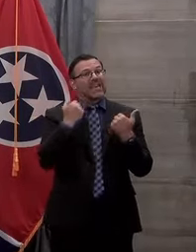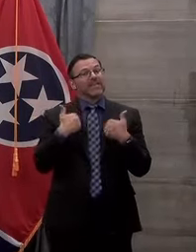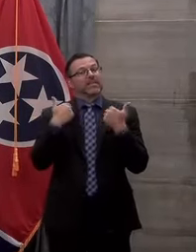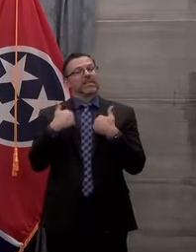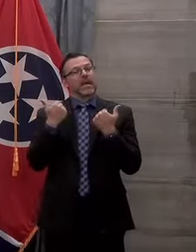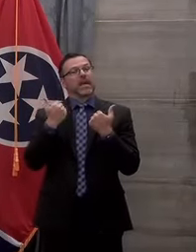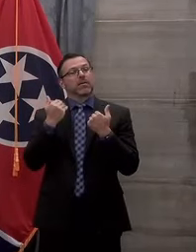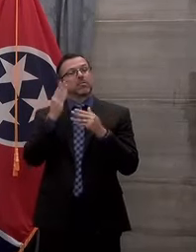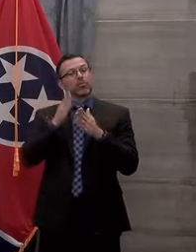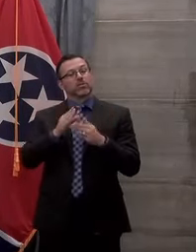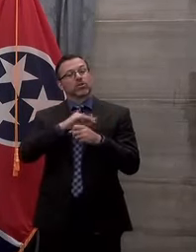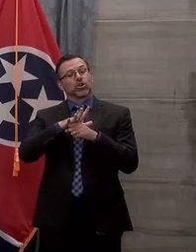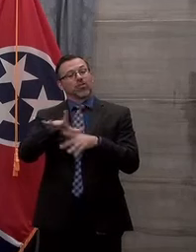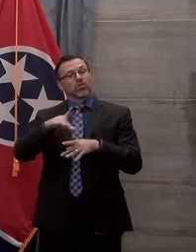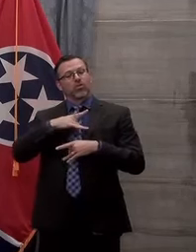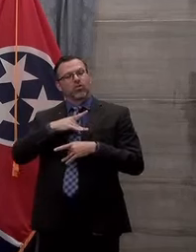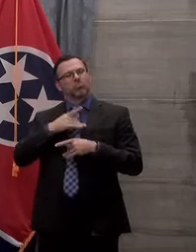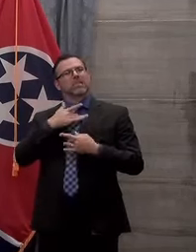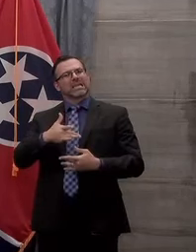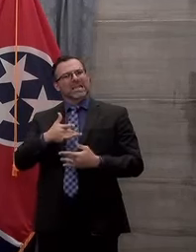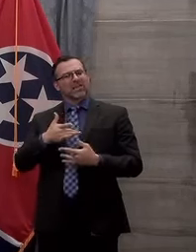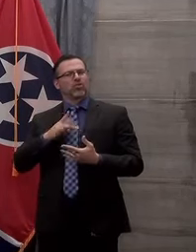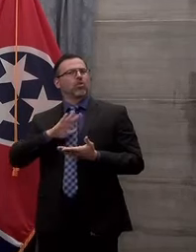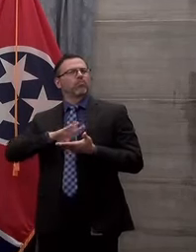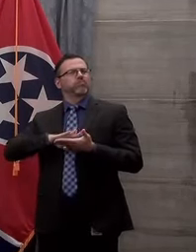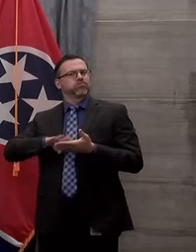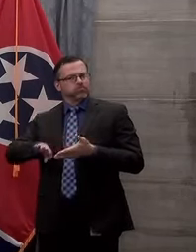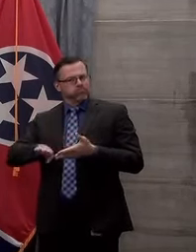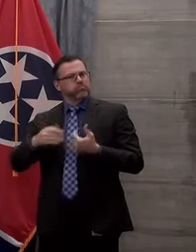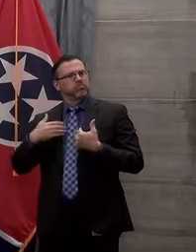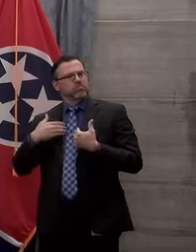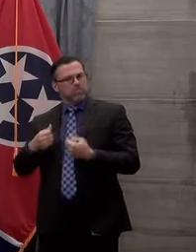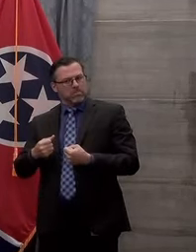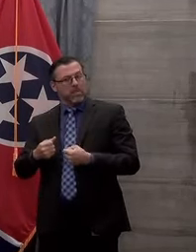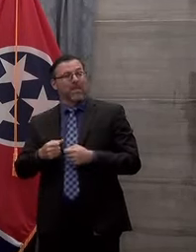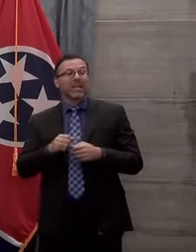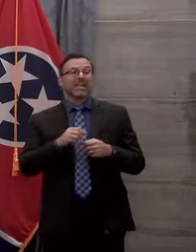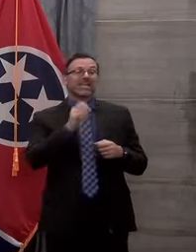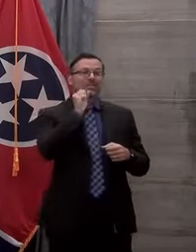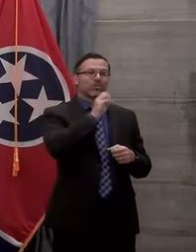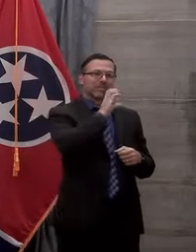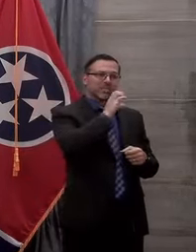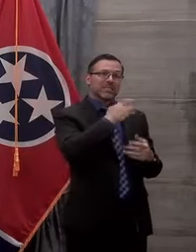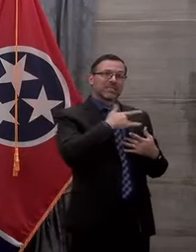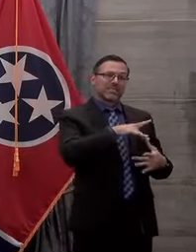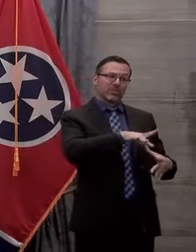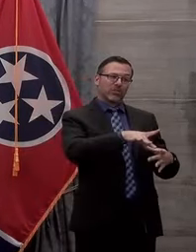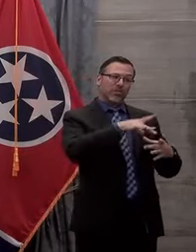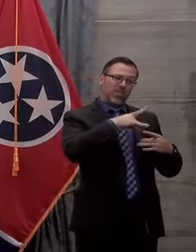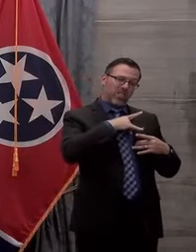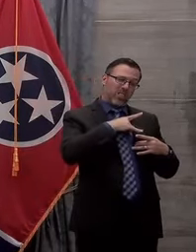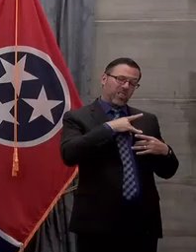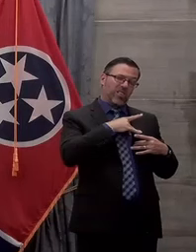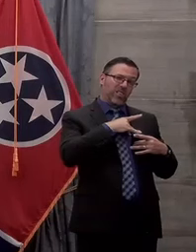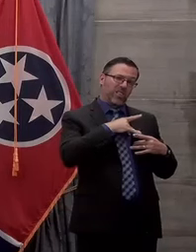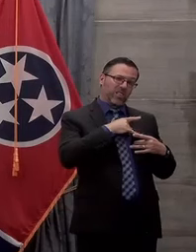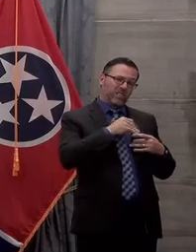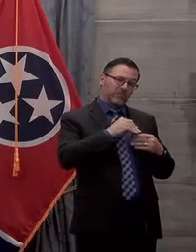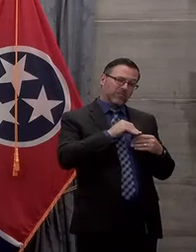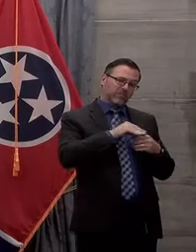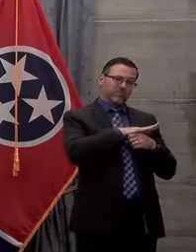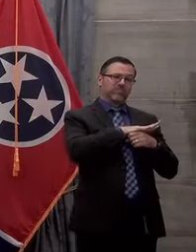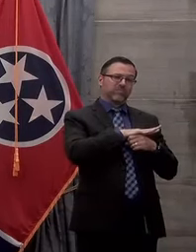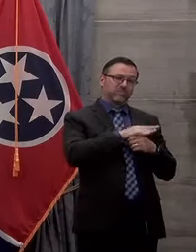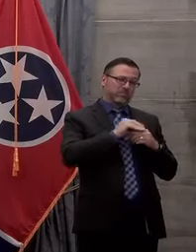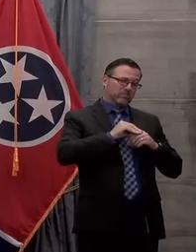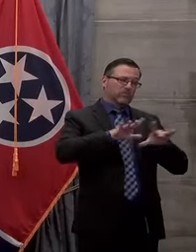general population do. And so restrictions are important, but social and emotional well-being is also